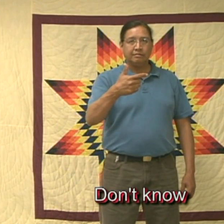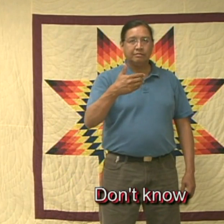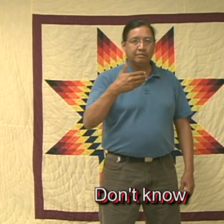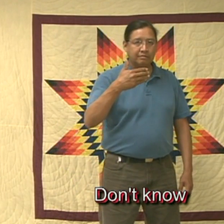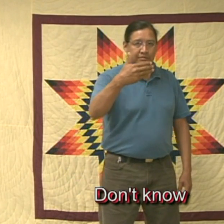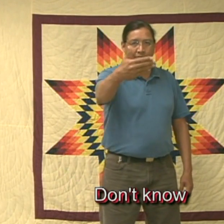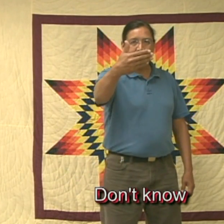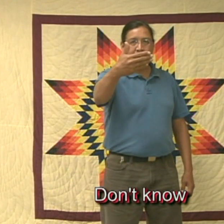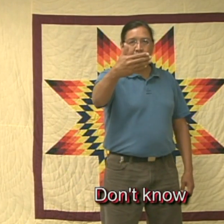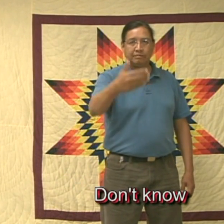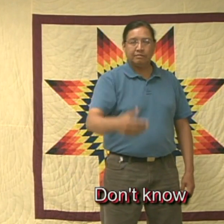Sdodyeshni.